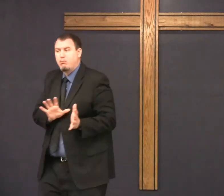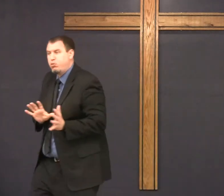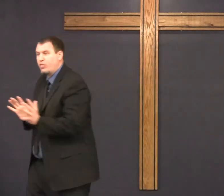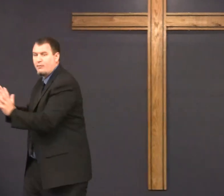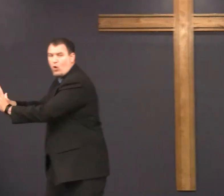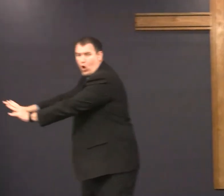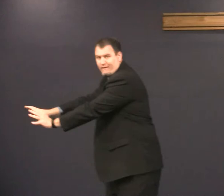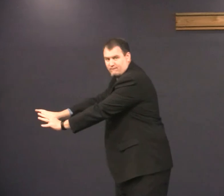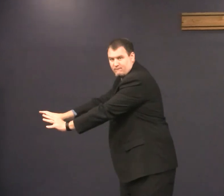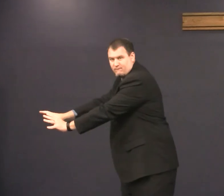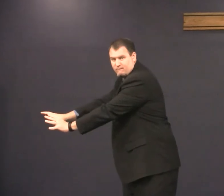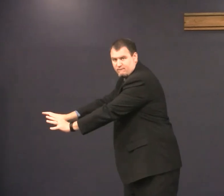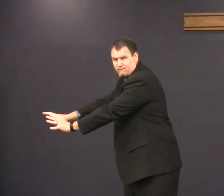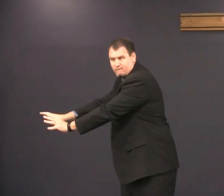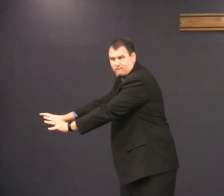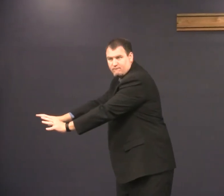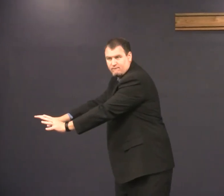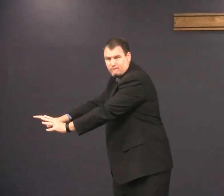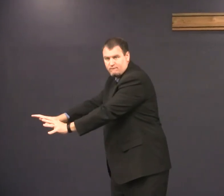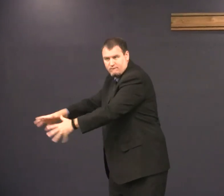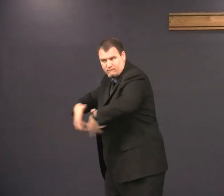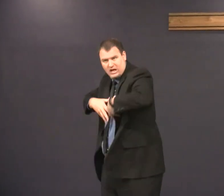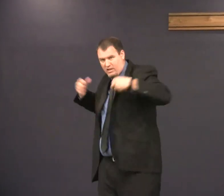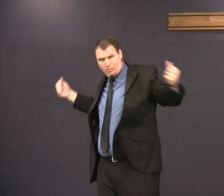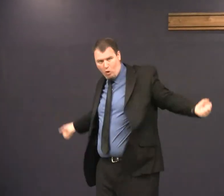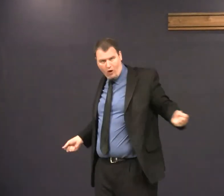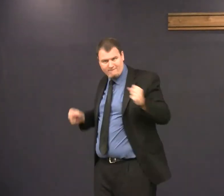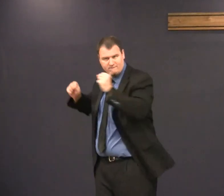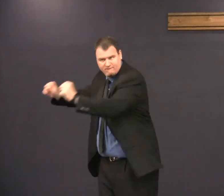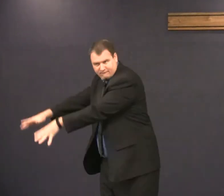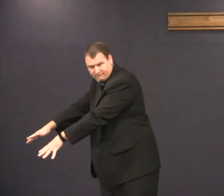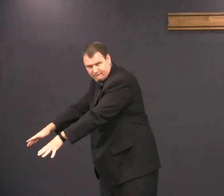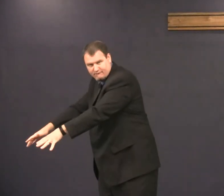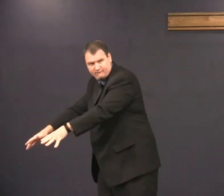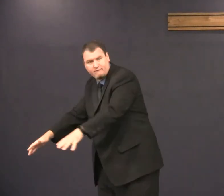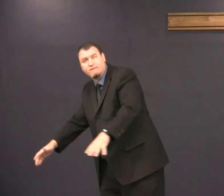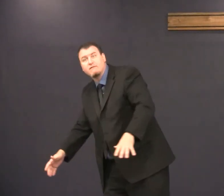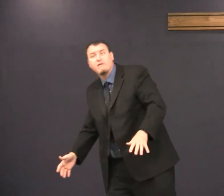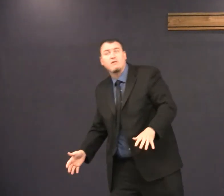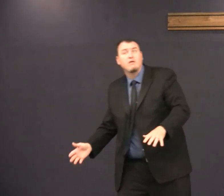what should you do? Take them off. Put them off.